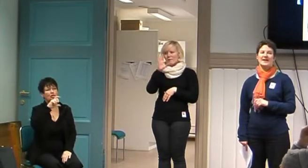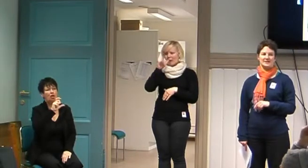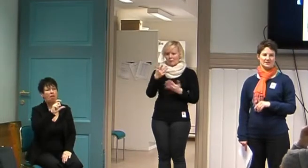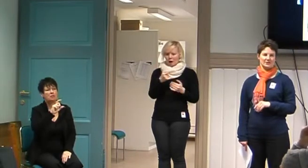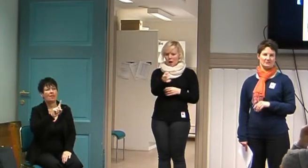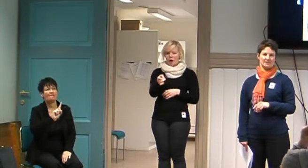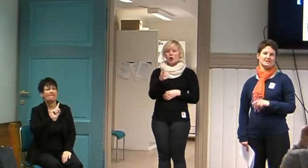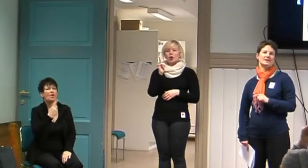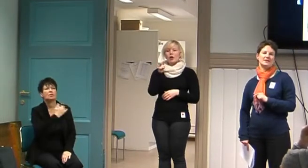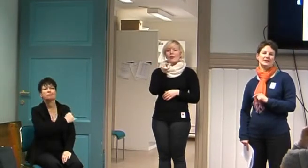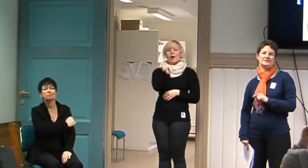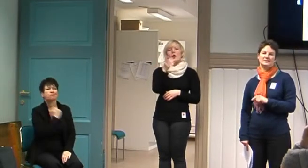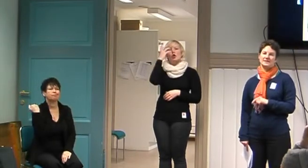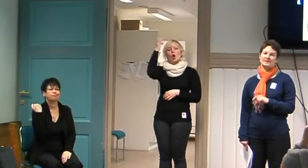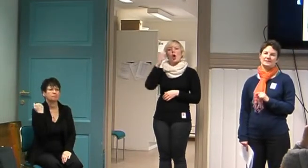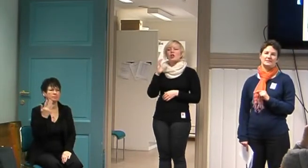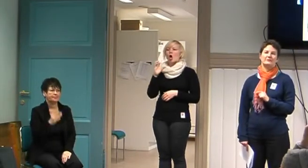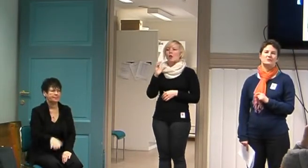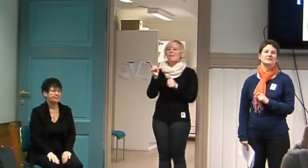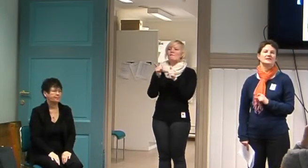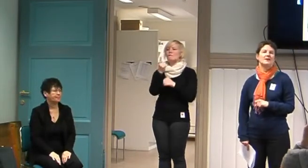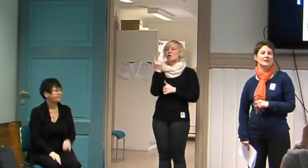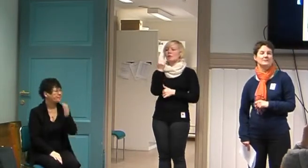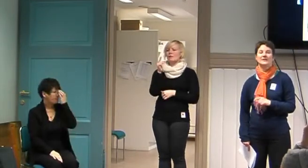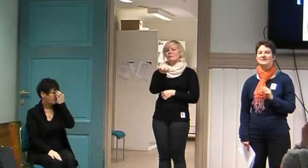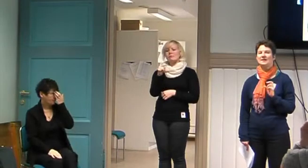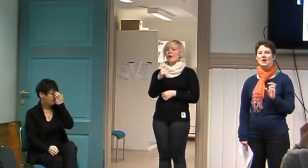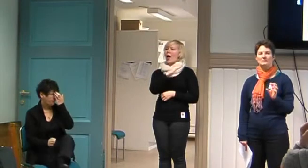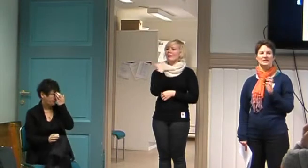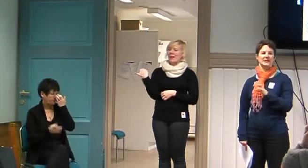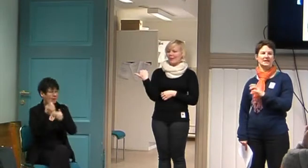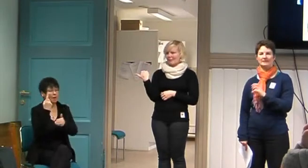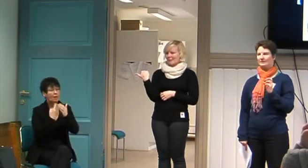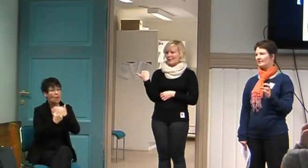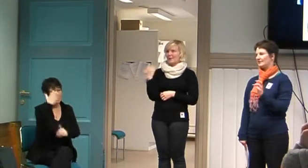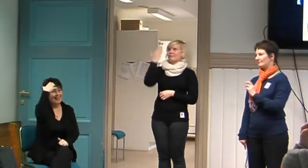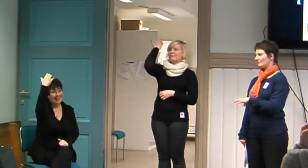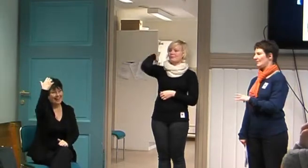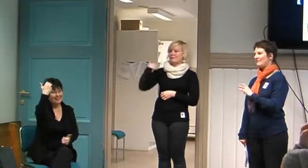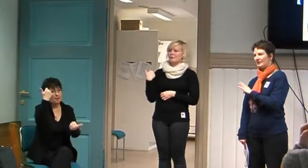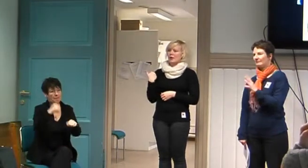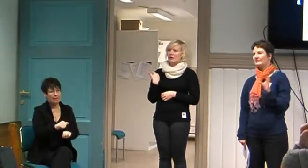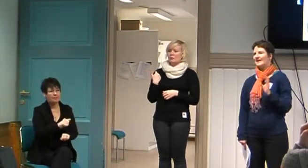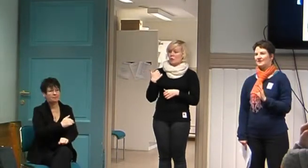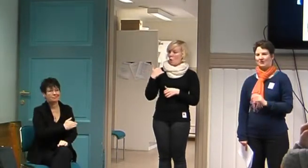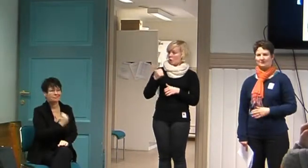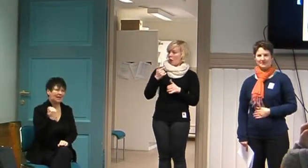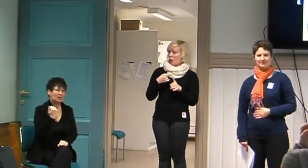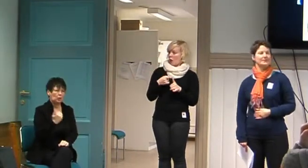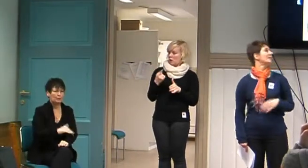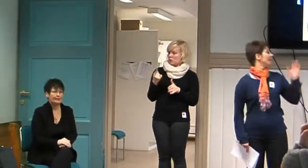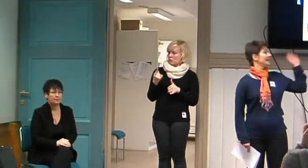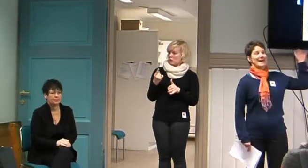was executed in 1649. He's the only king that we ever